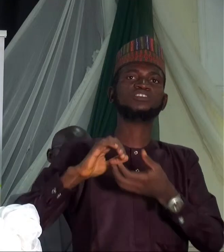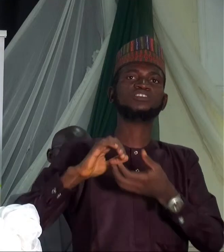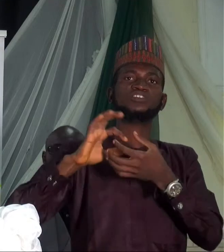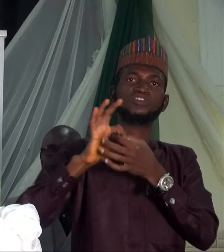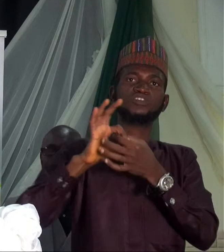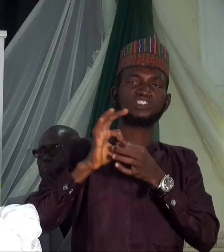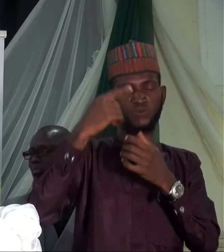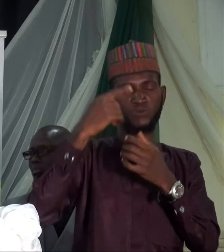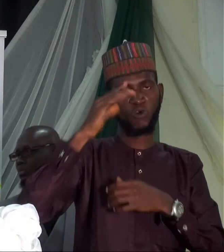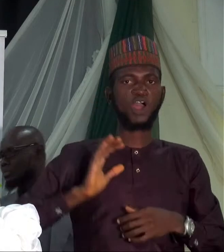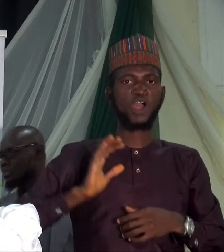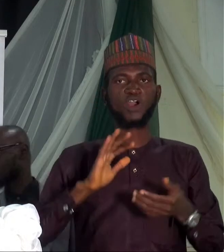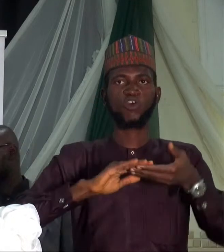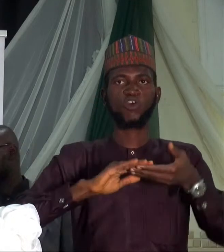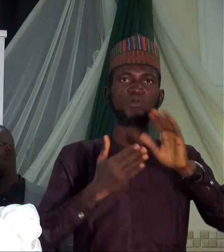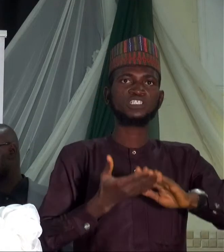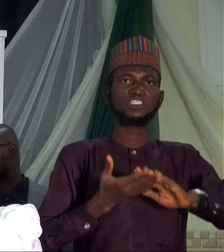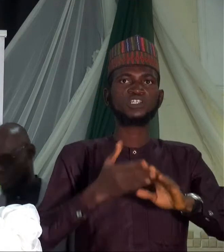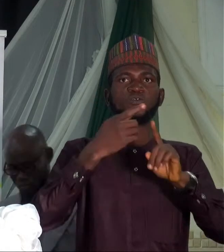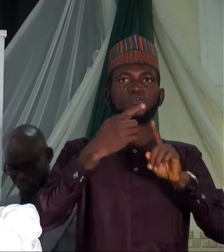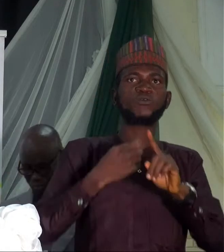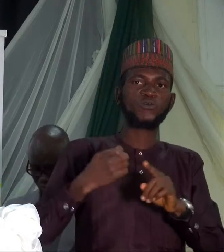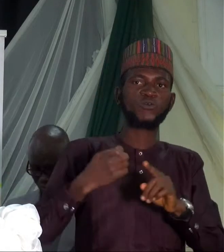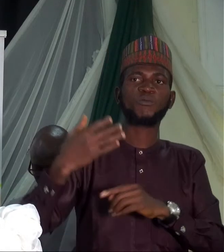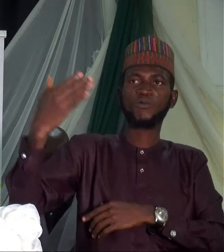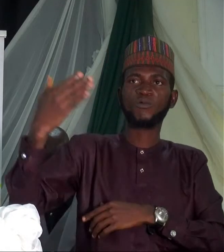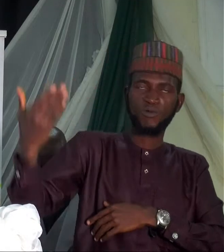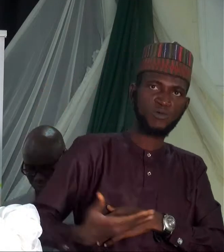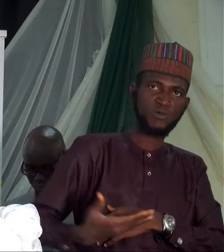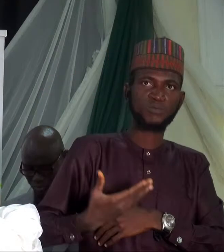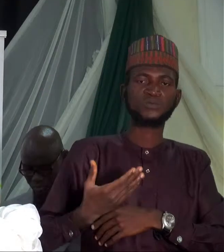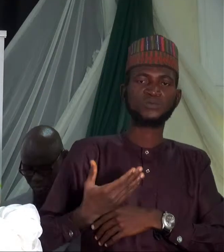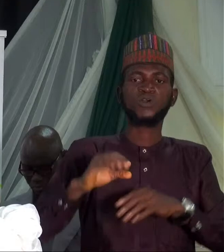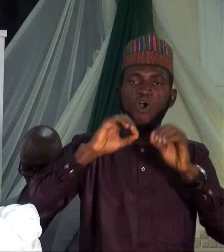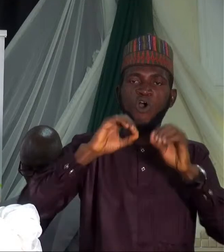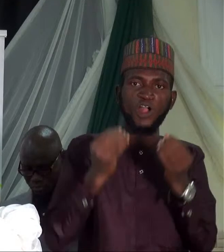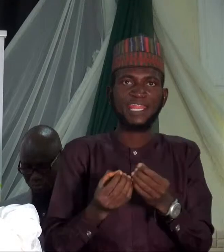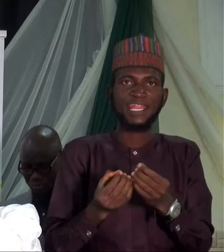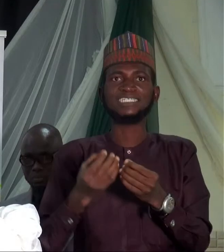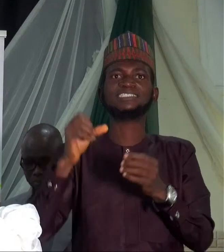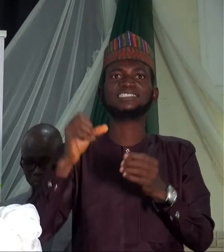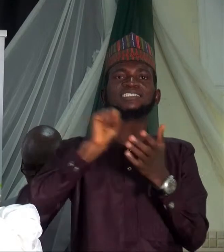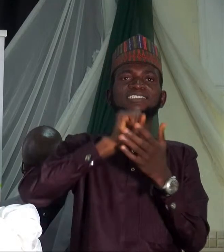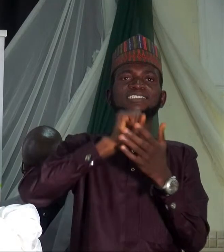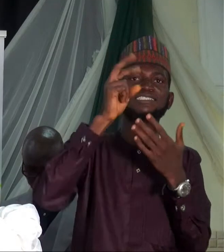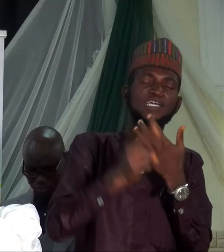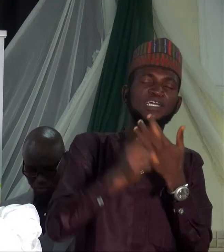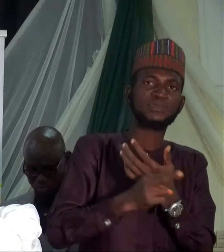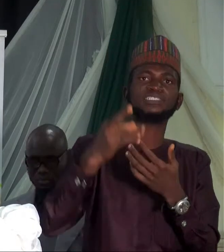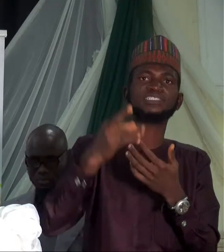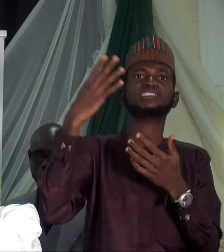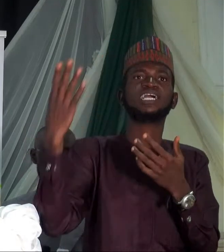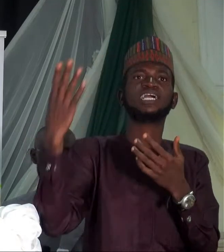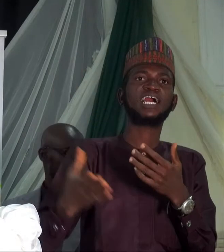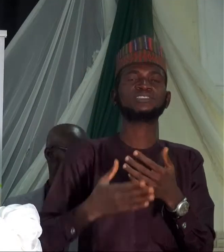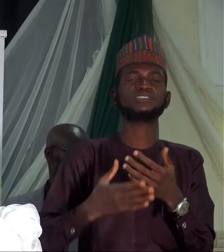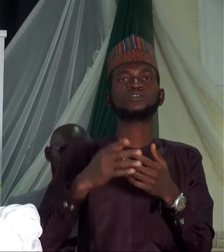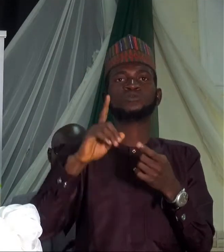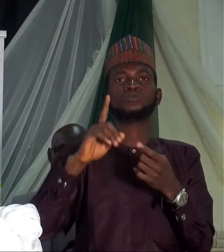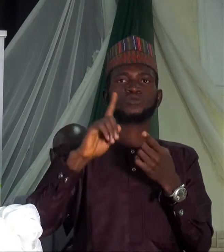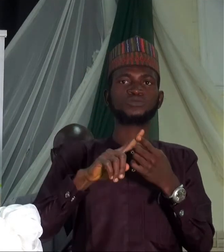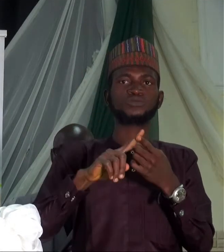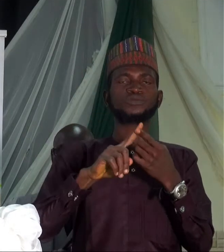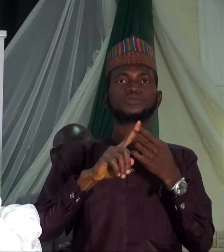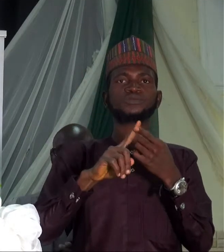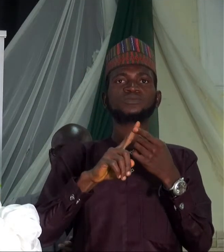community from hosting symposia, seminars, embarking on sustained public